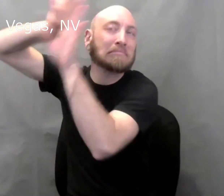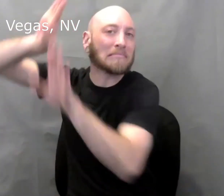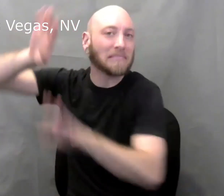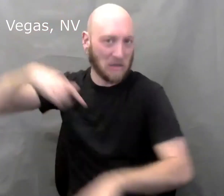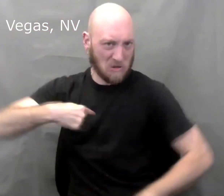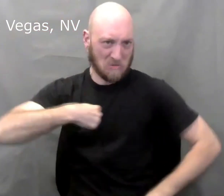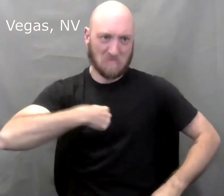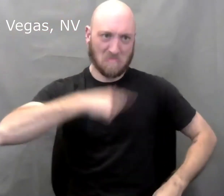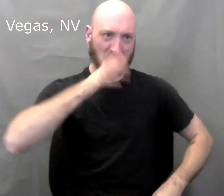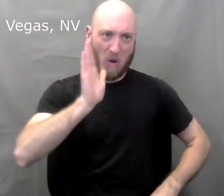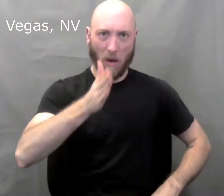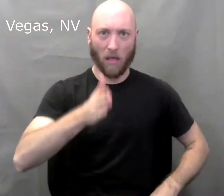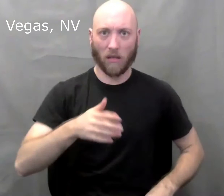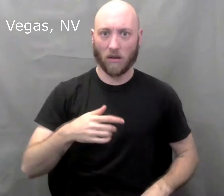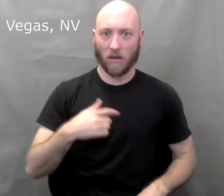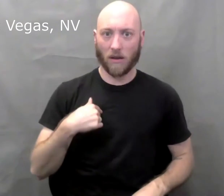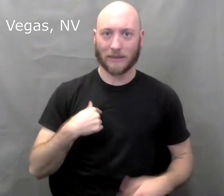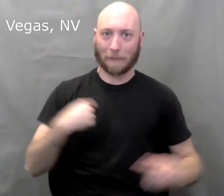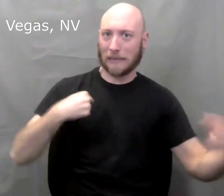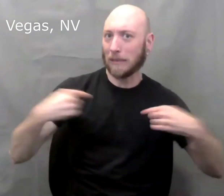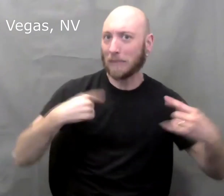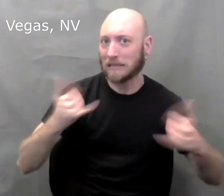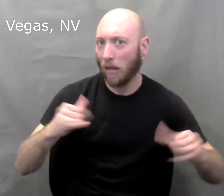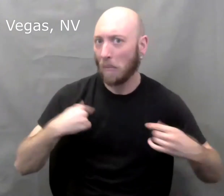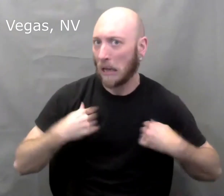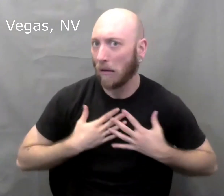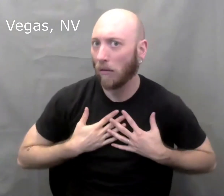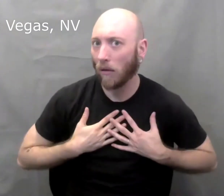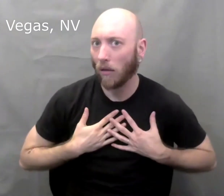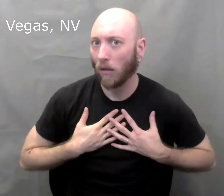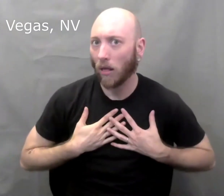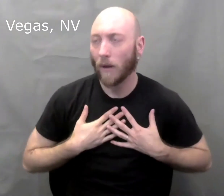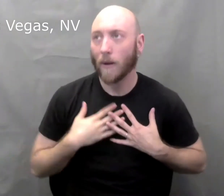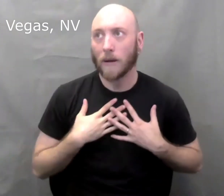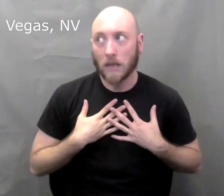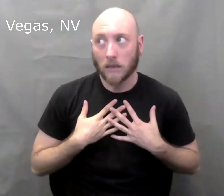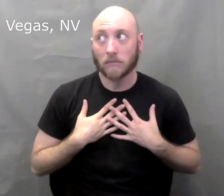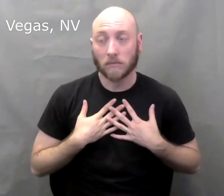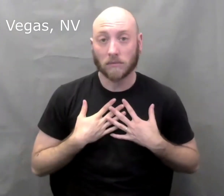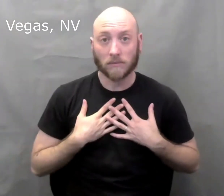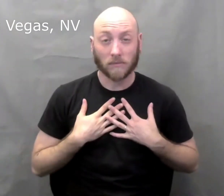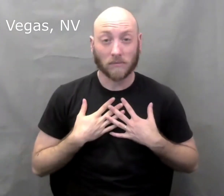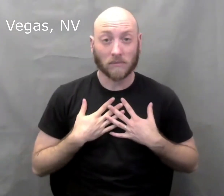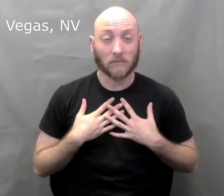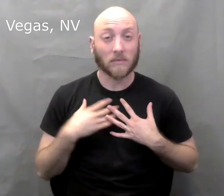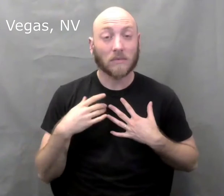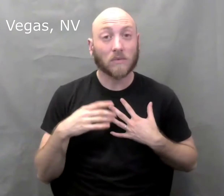I was so wrapped up in me that I completely lost sight of the fact that I can't do